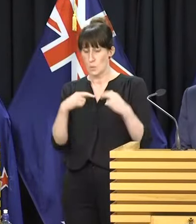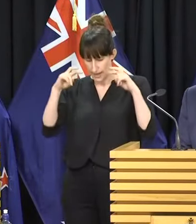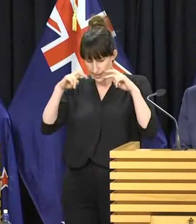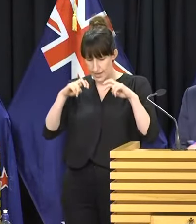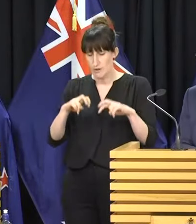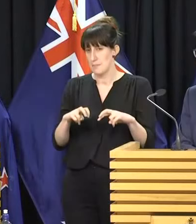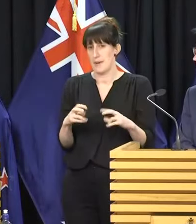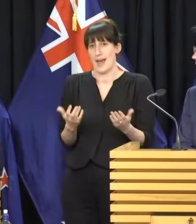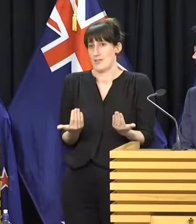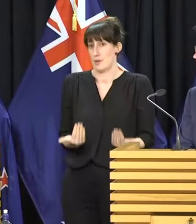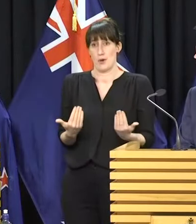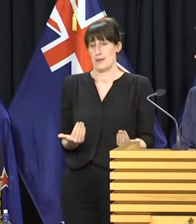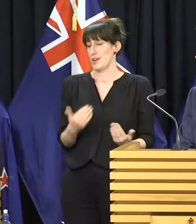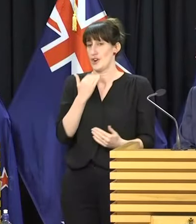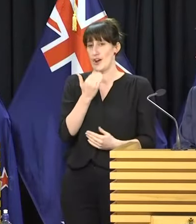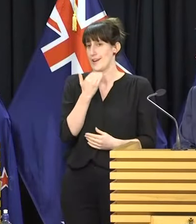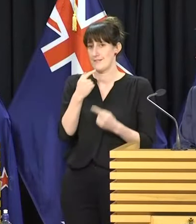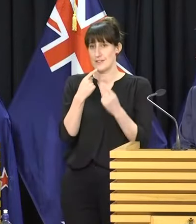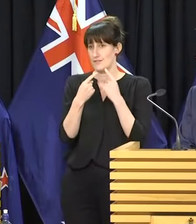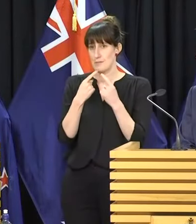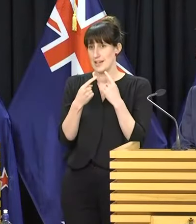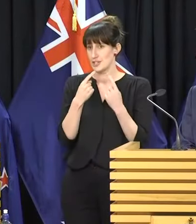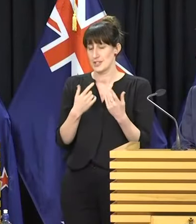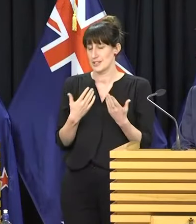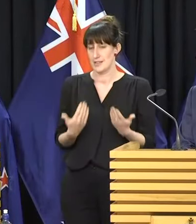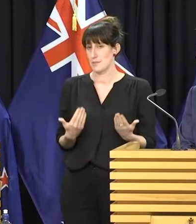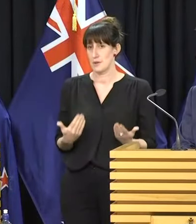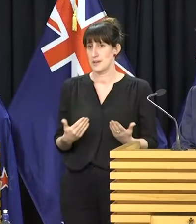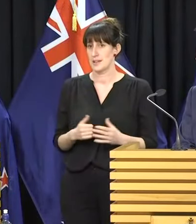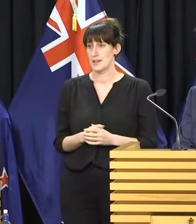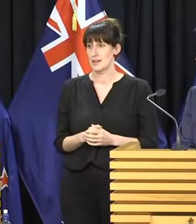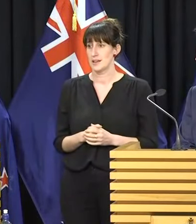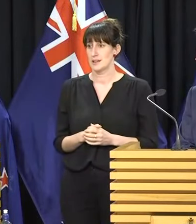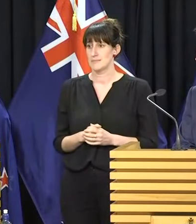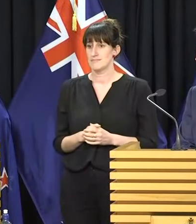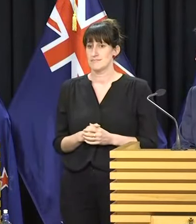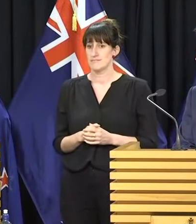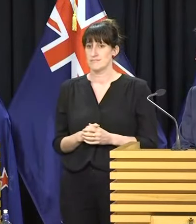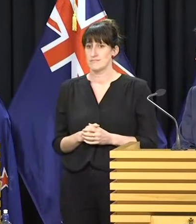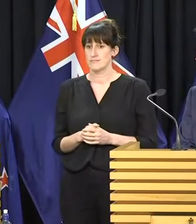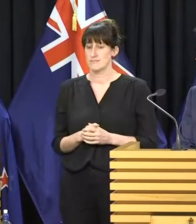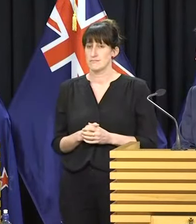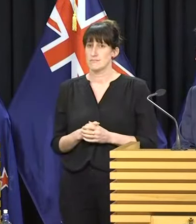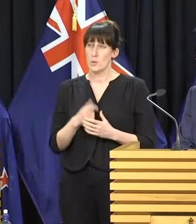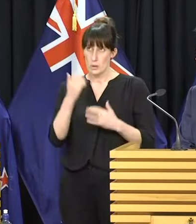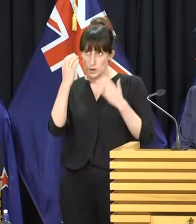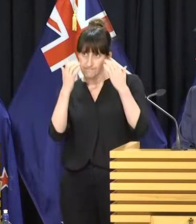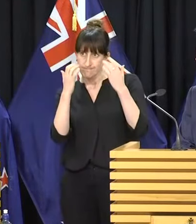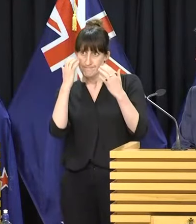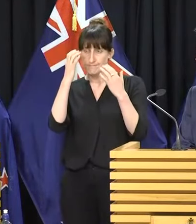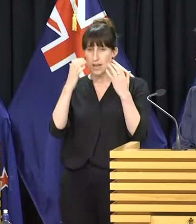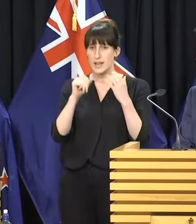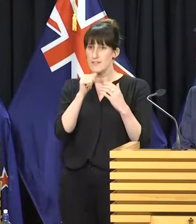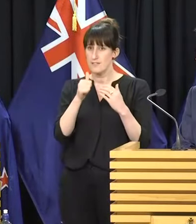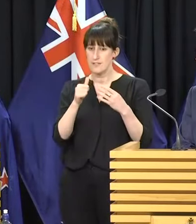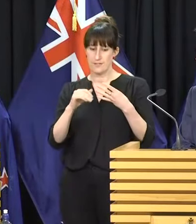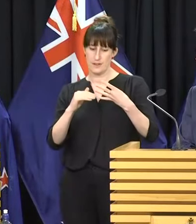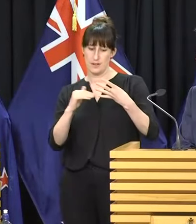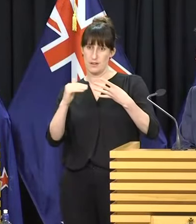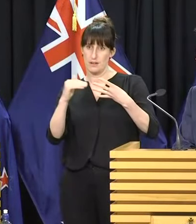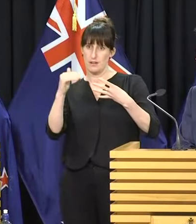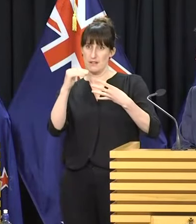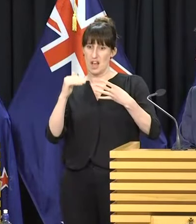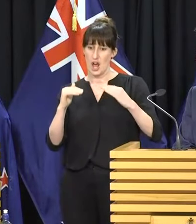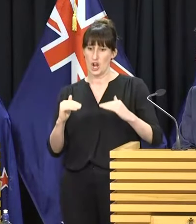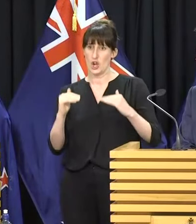we just don't have enough information on that at this point. So that will include the consideration around alert levels, all of those discussions